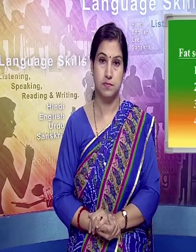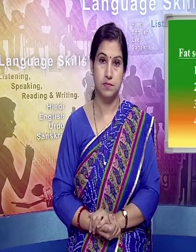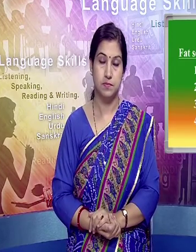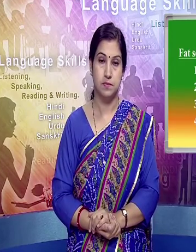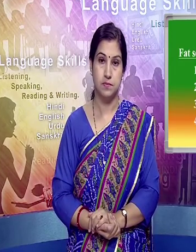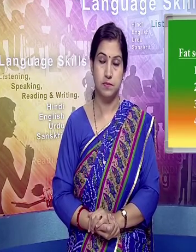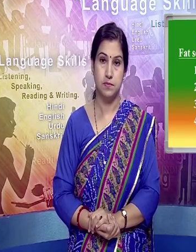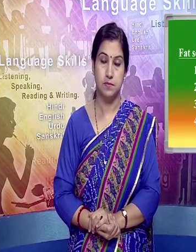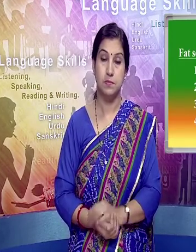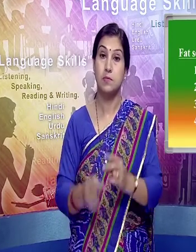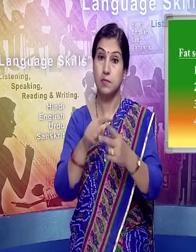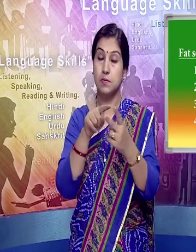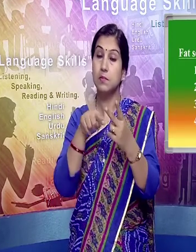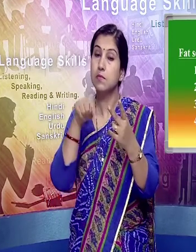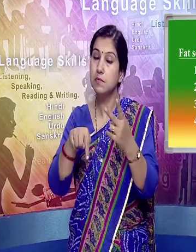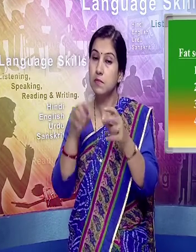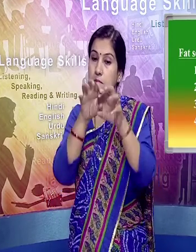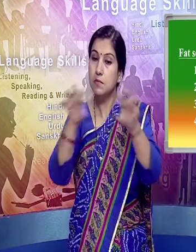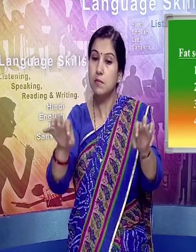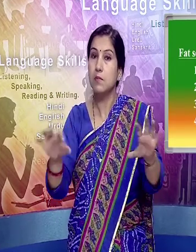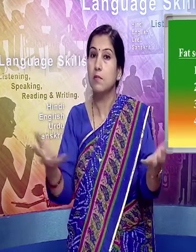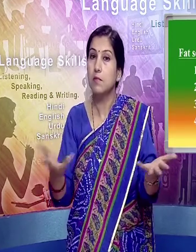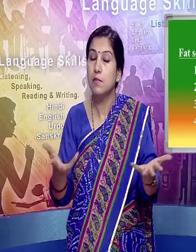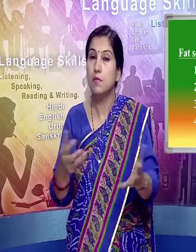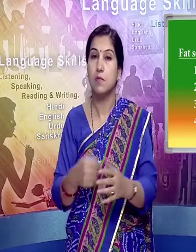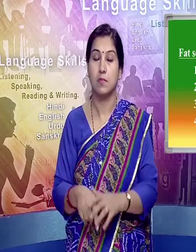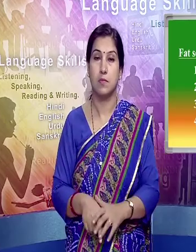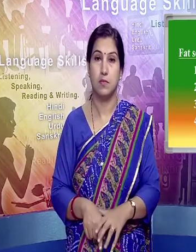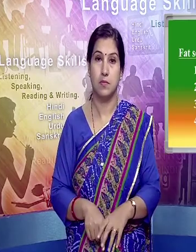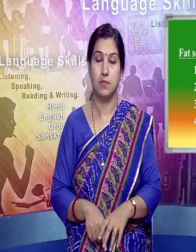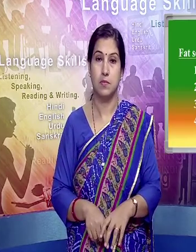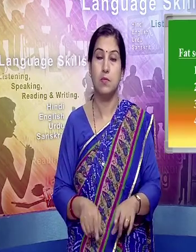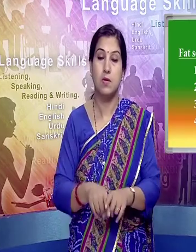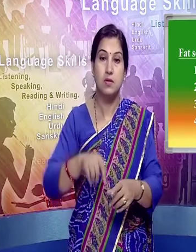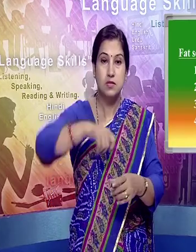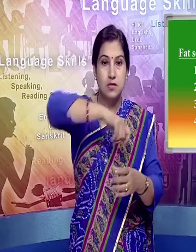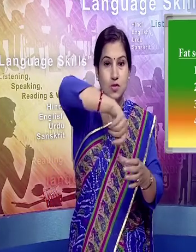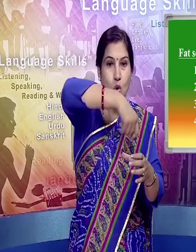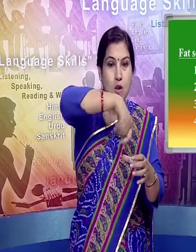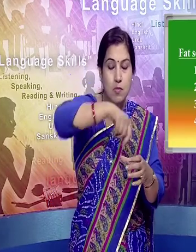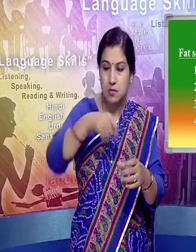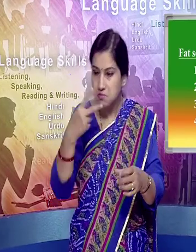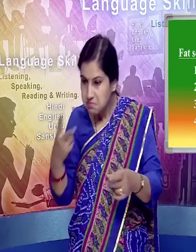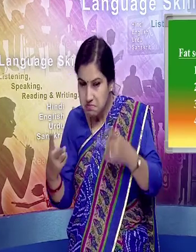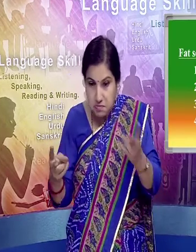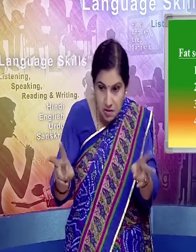and they can be categorized on the basis of solubility.